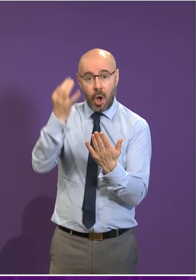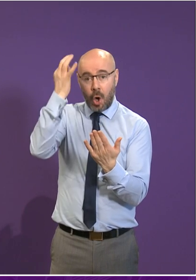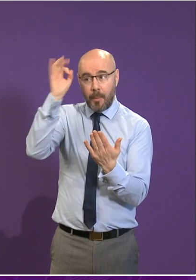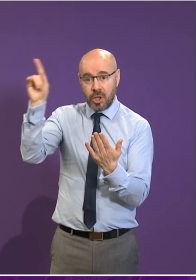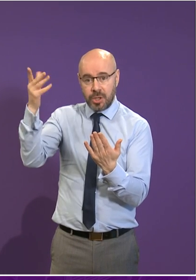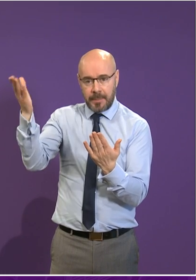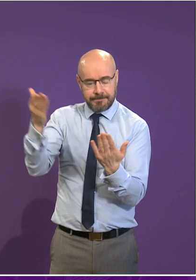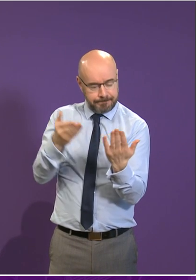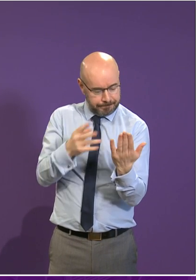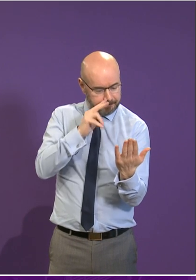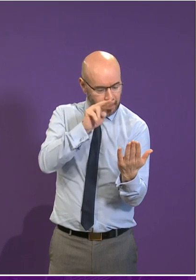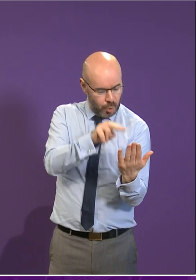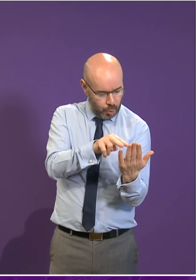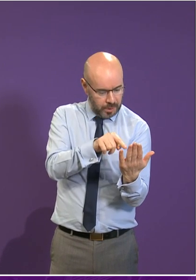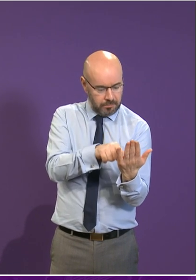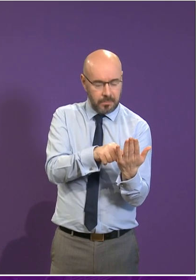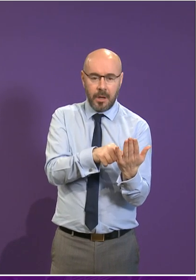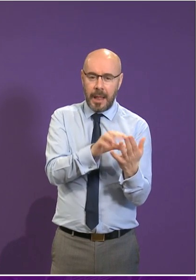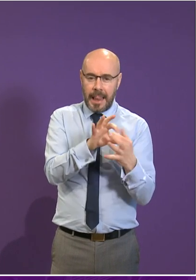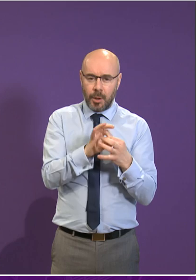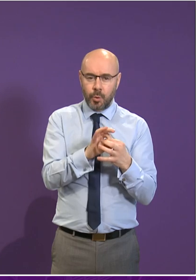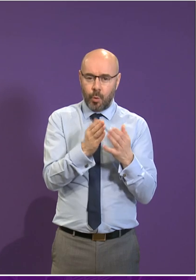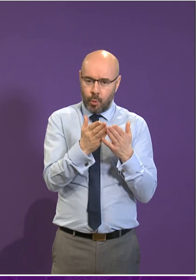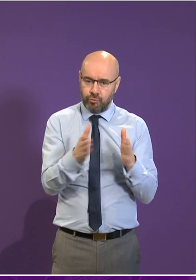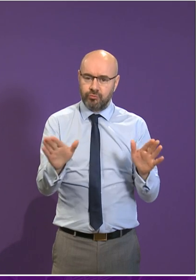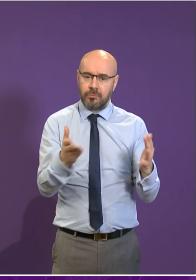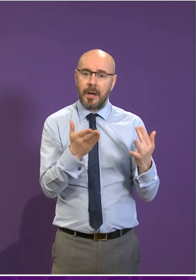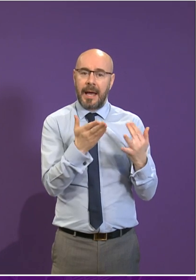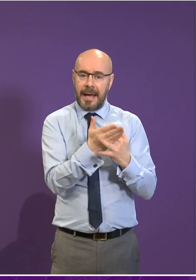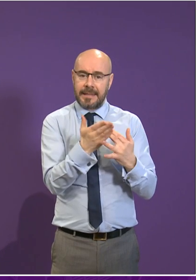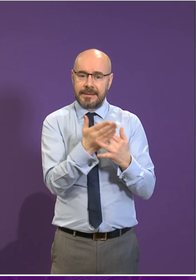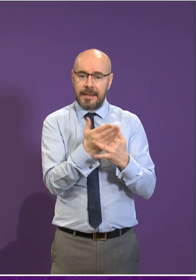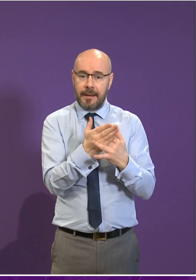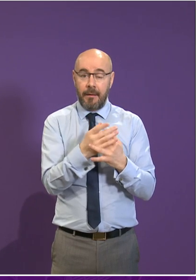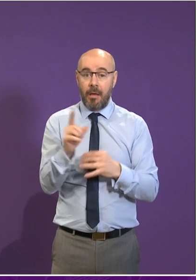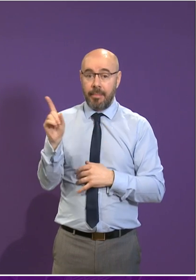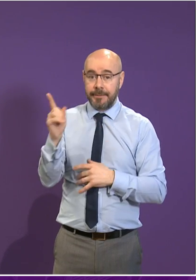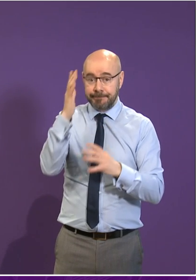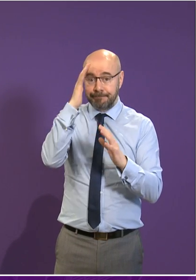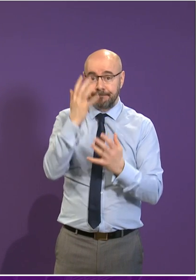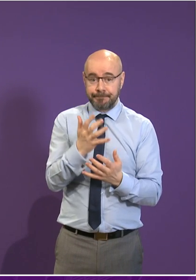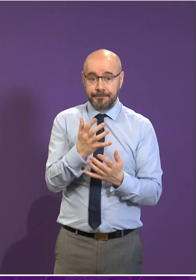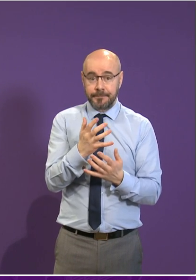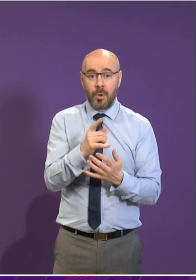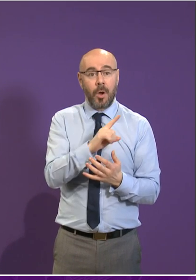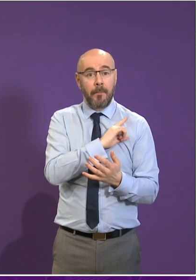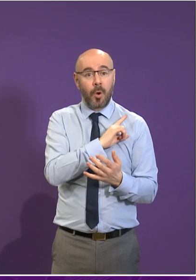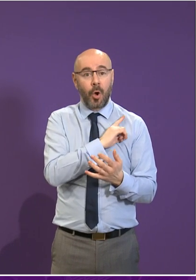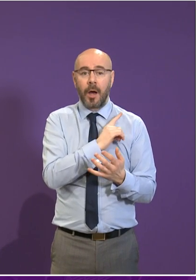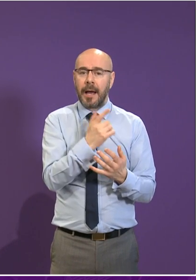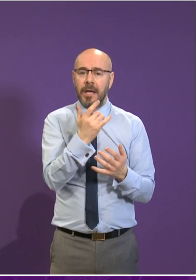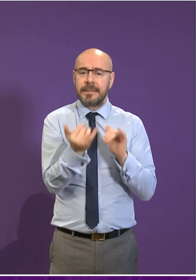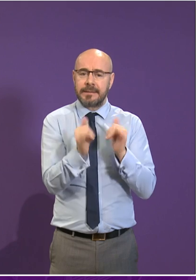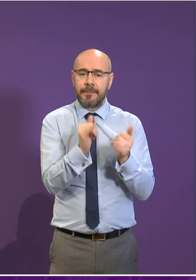access. And it is something which is an area of concern because they can often be difficult for